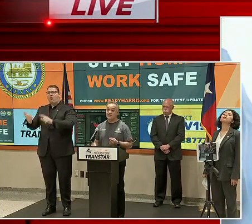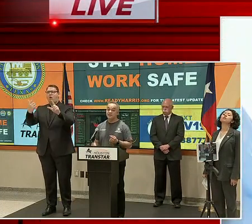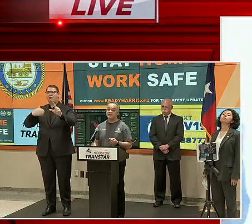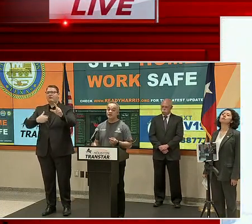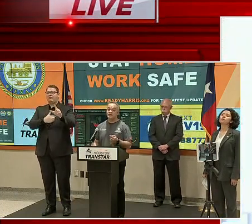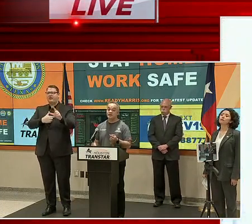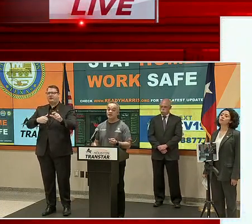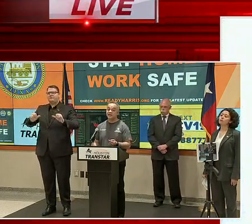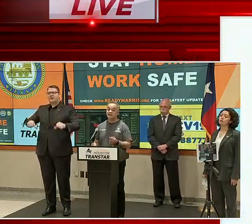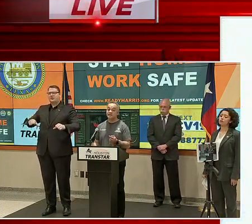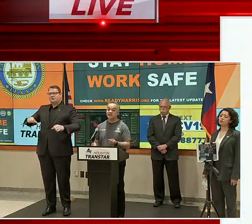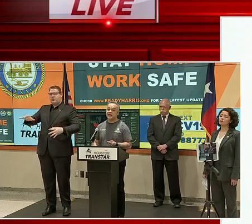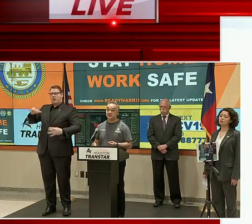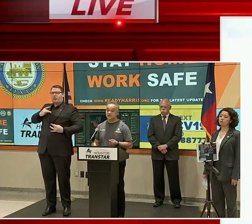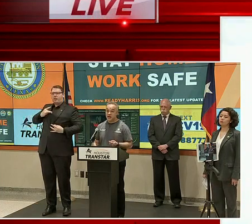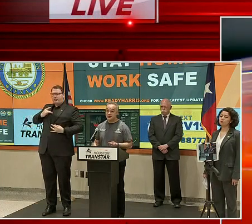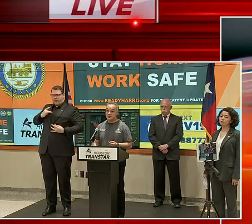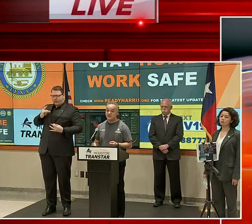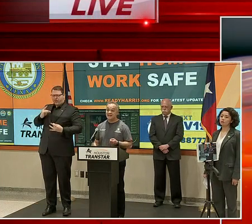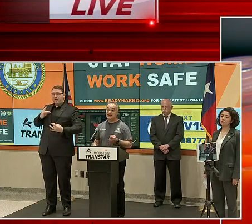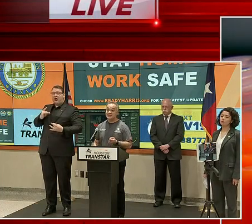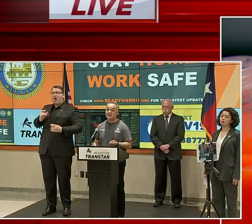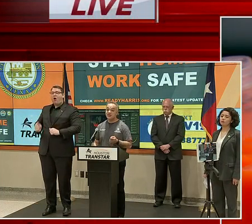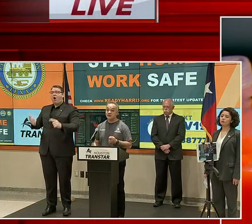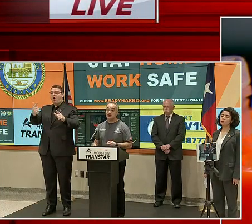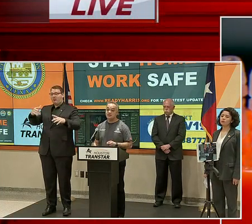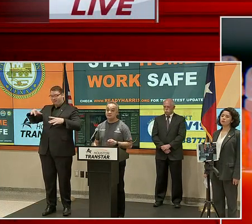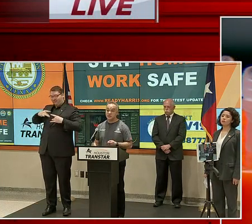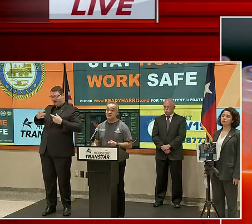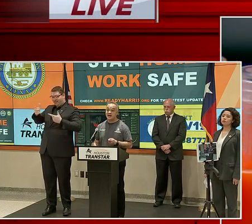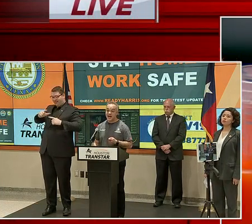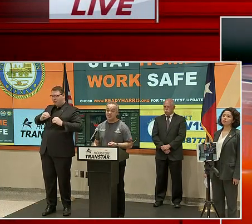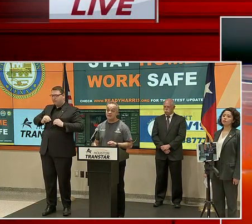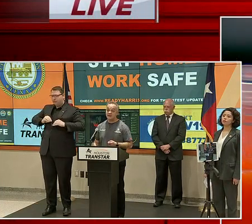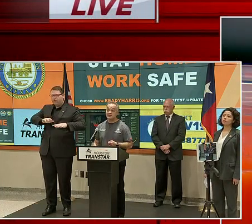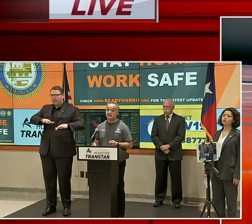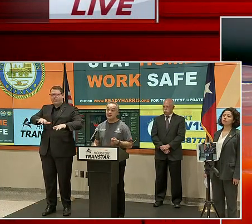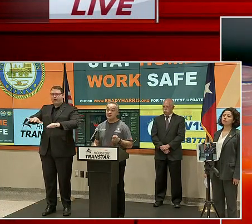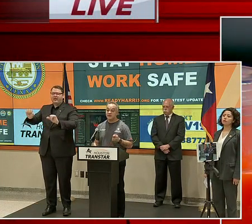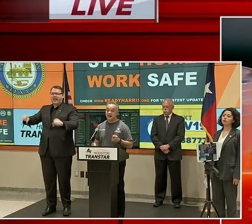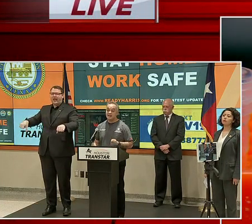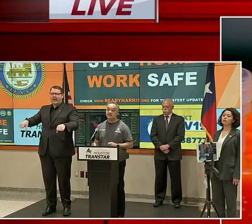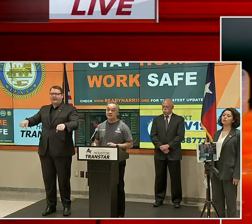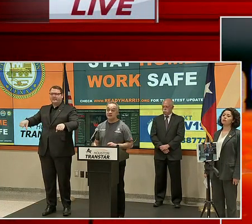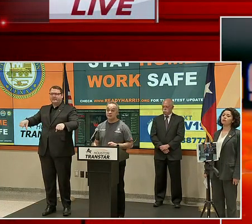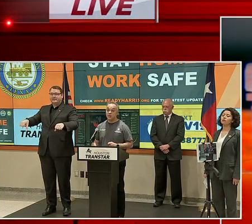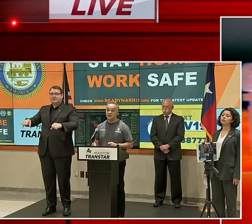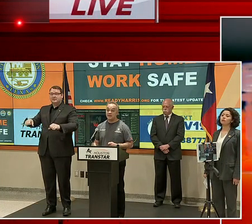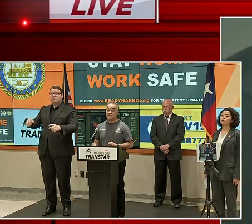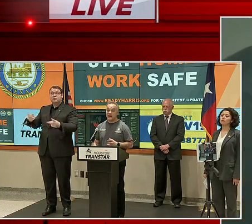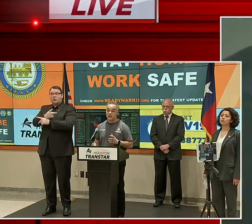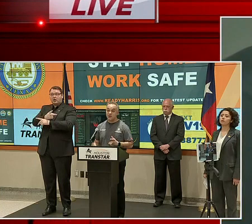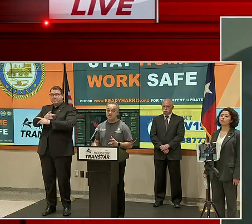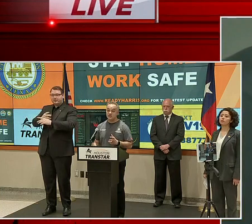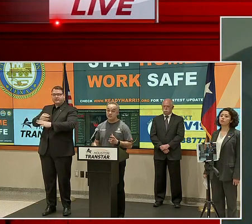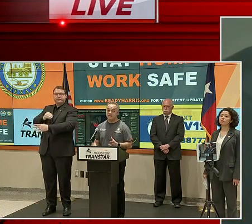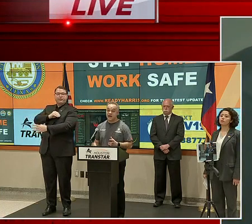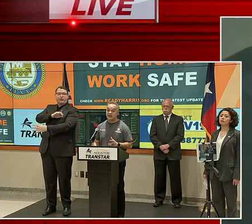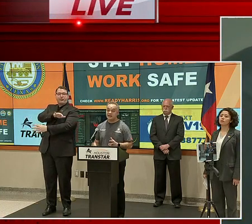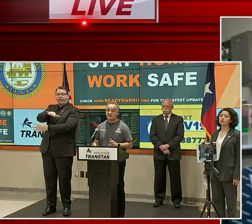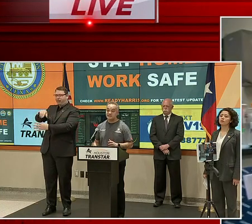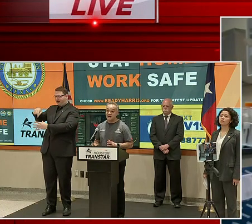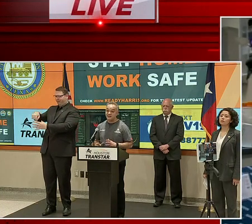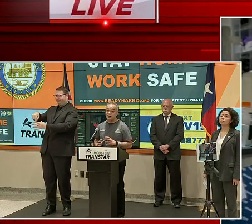community who have the potential of transmitting that to others, especially those most at risk. So I think it's very important, and that question